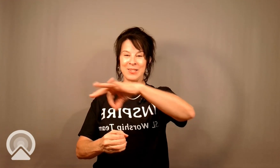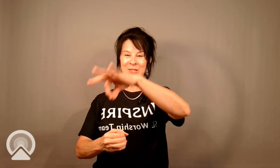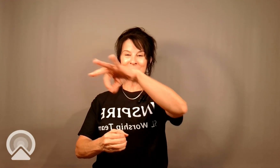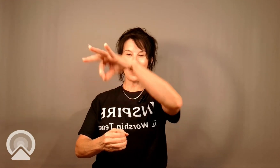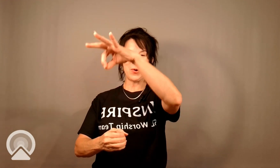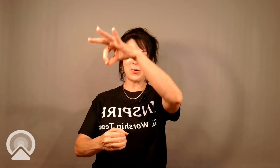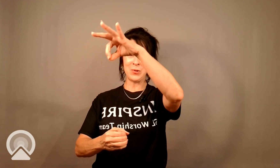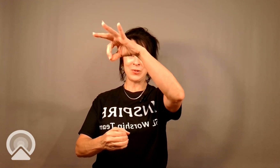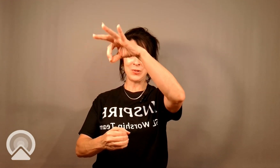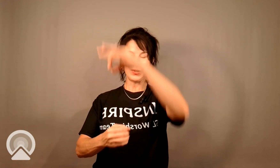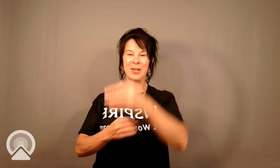soul